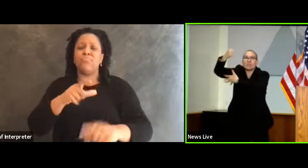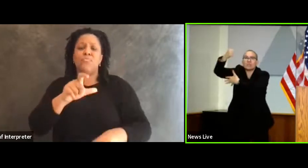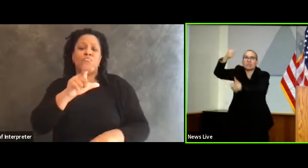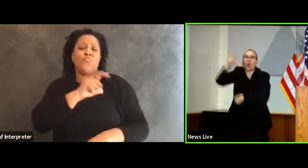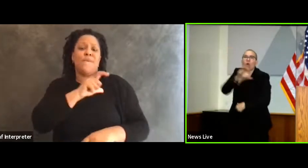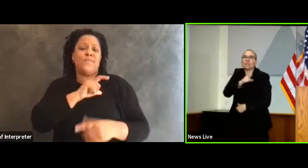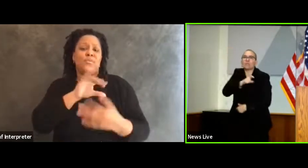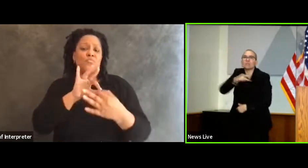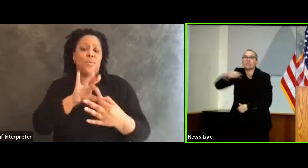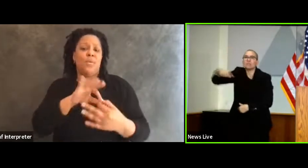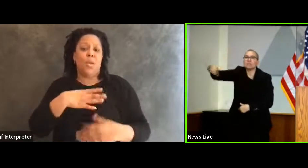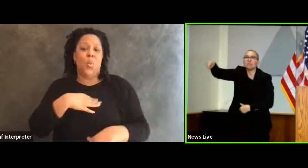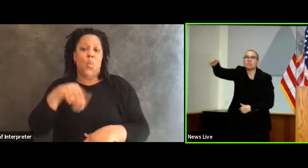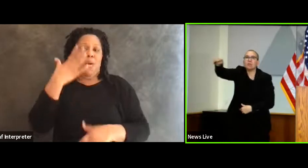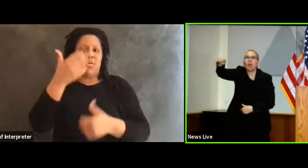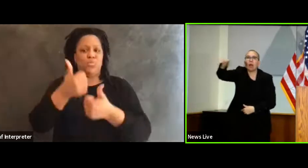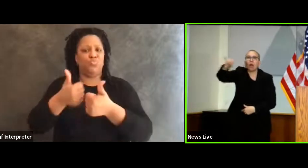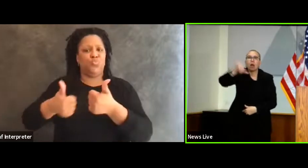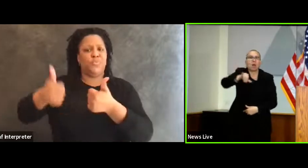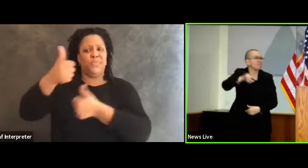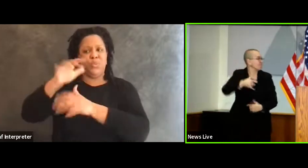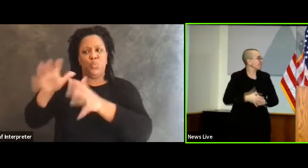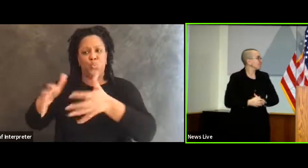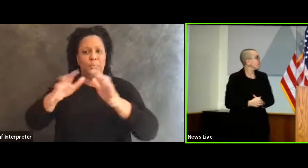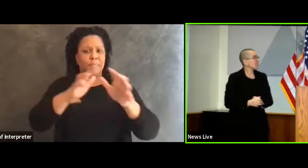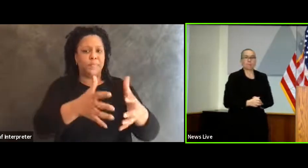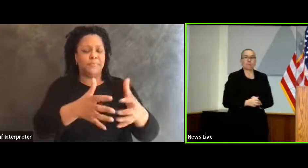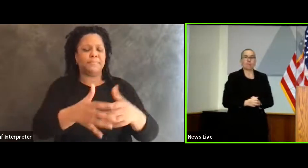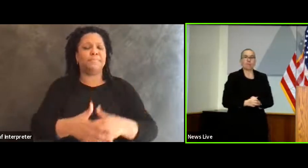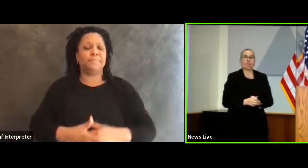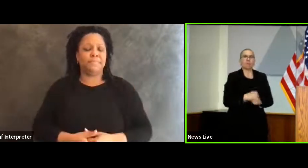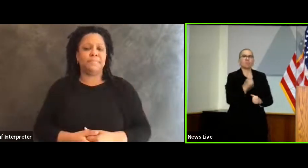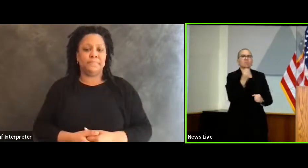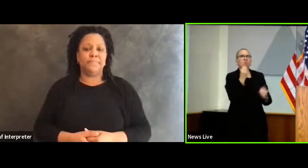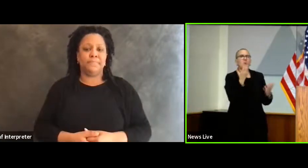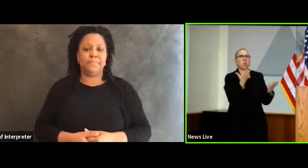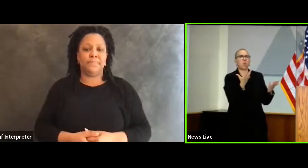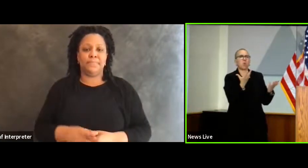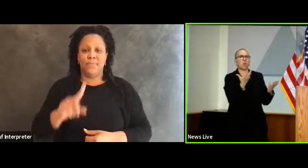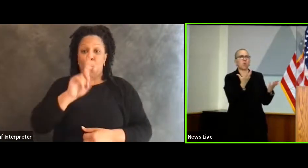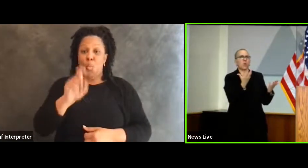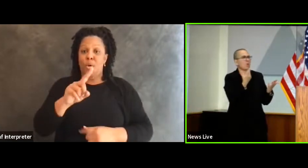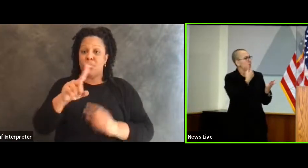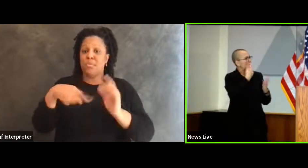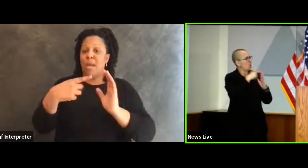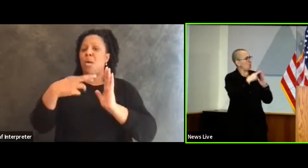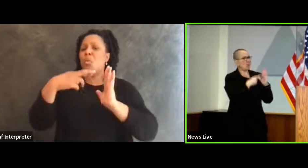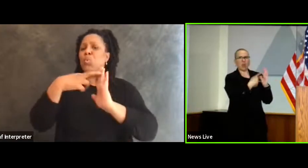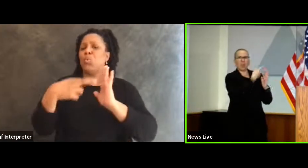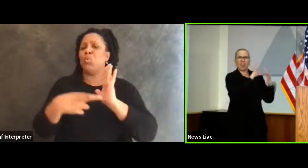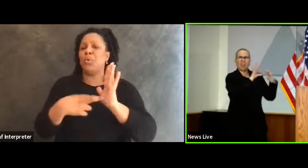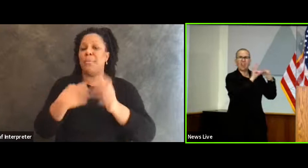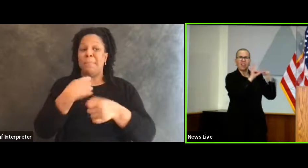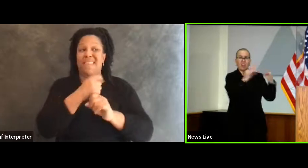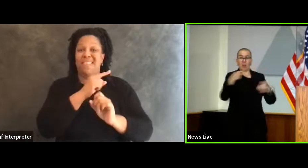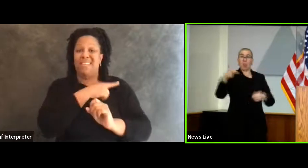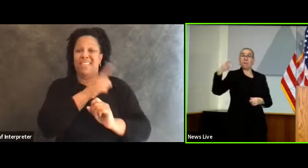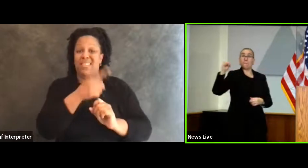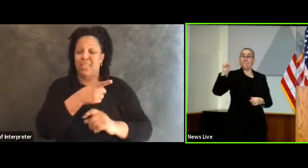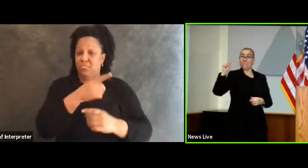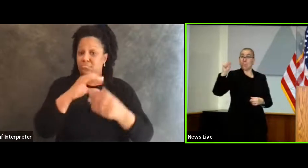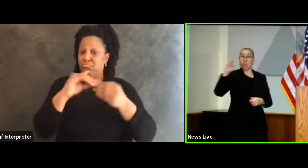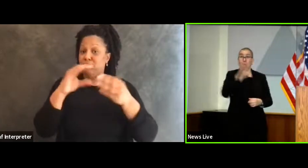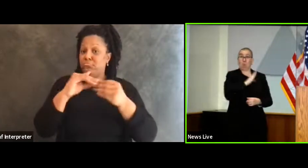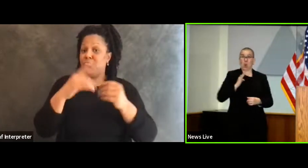other matter, I forgot what the other one was, forgive me. But the questions about the rulemaking, they're talking about making this a rulemaking process, which is a very